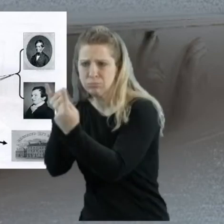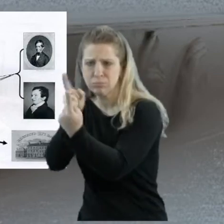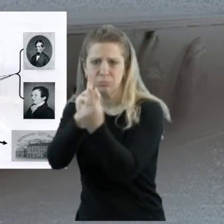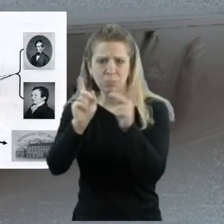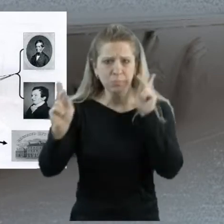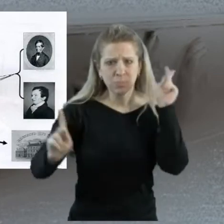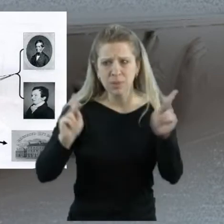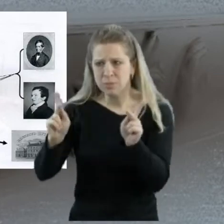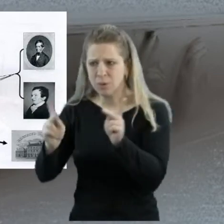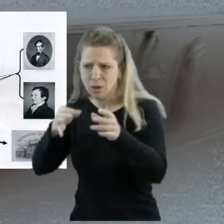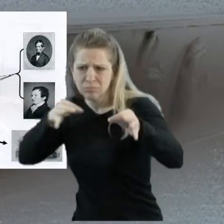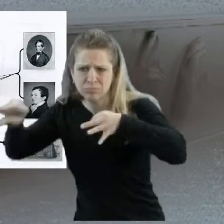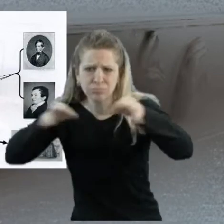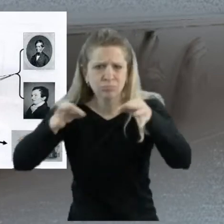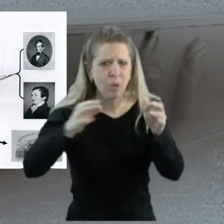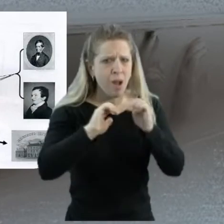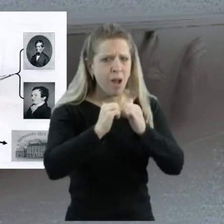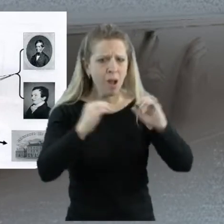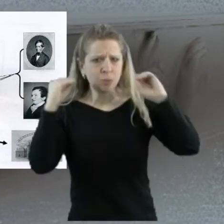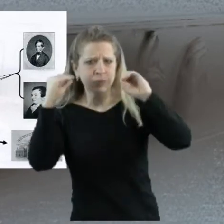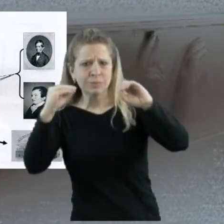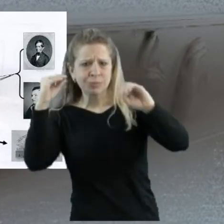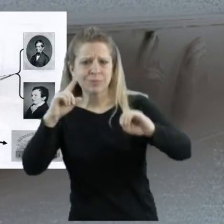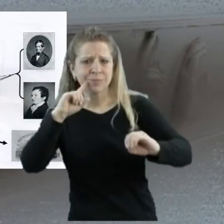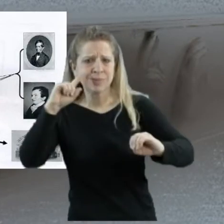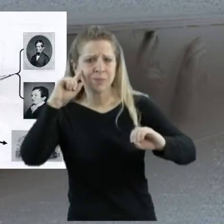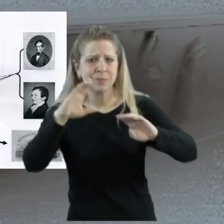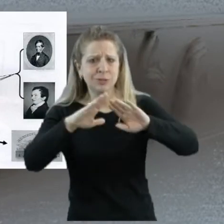They showed people how to teach deaf children.